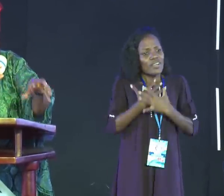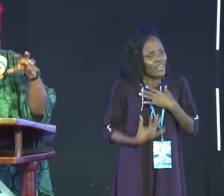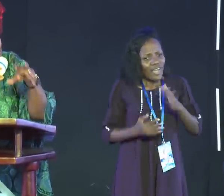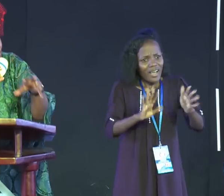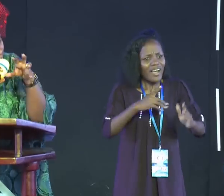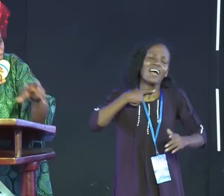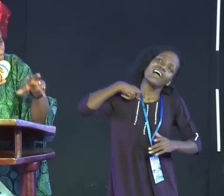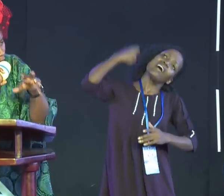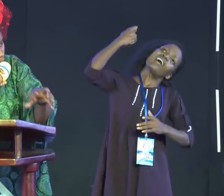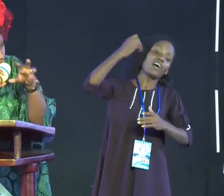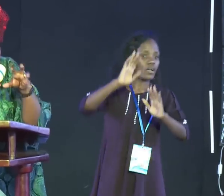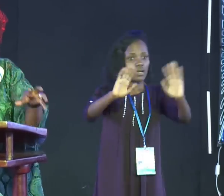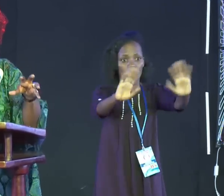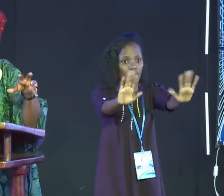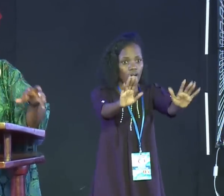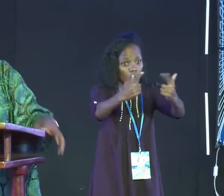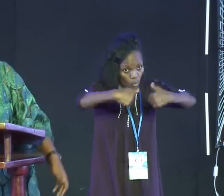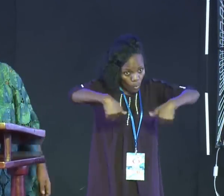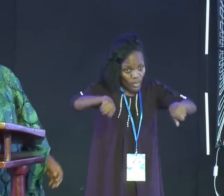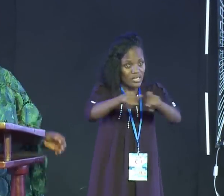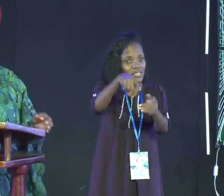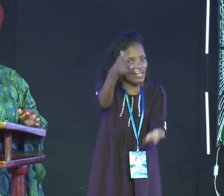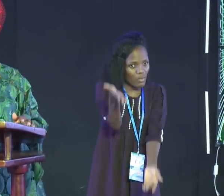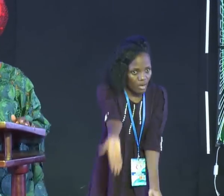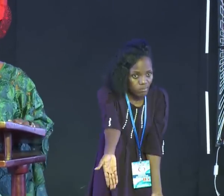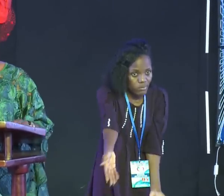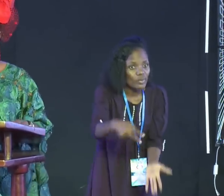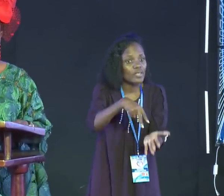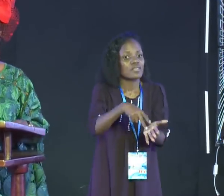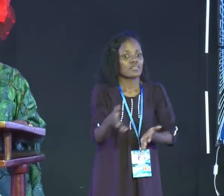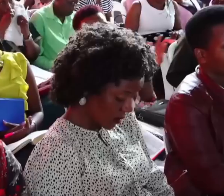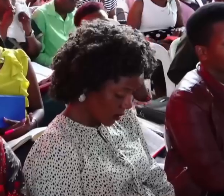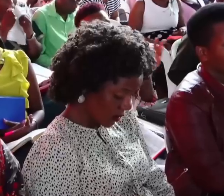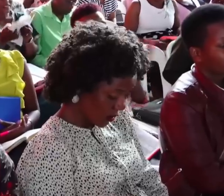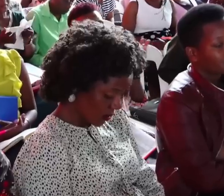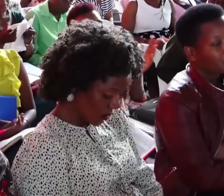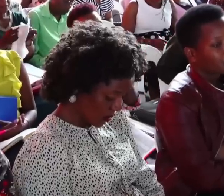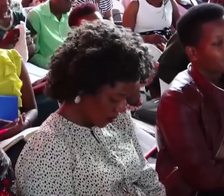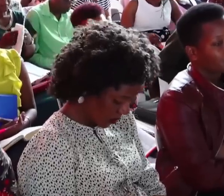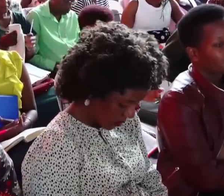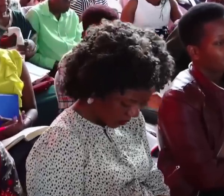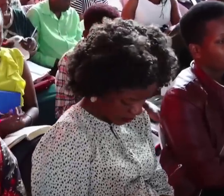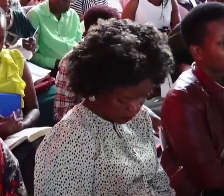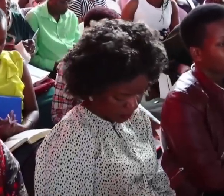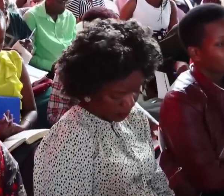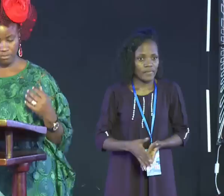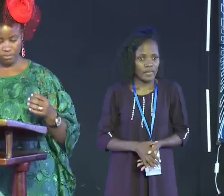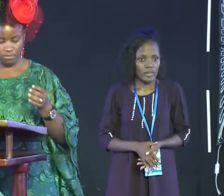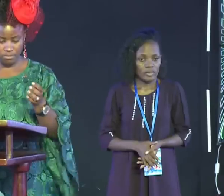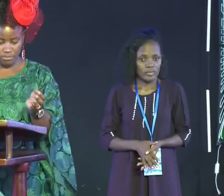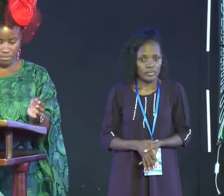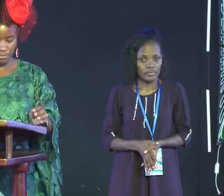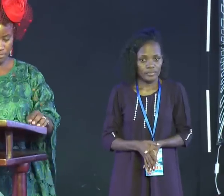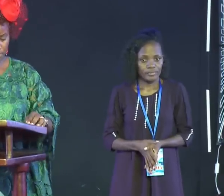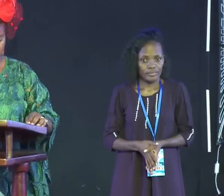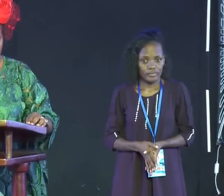kabi naffe wetuli. And to someone who entered the wilderness when you didn't know you entered when it was wide,